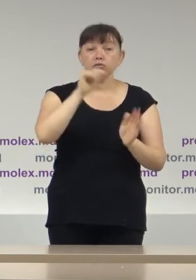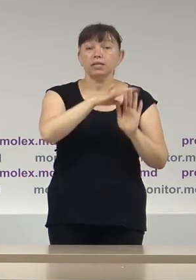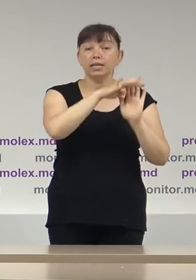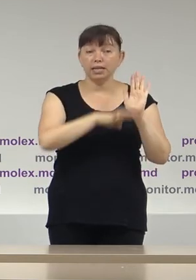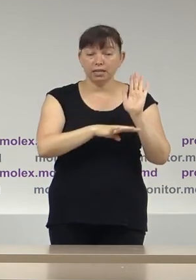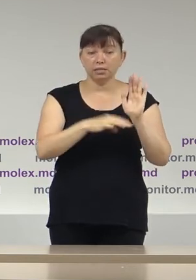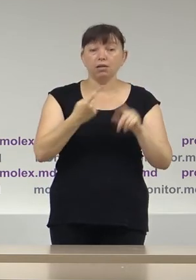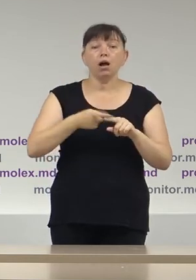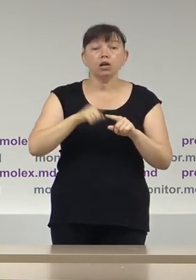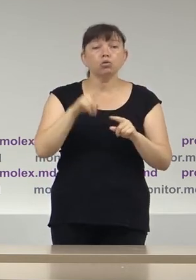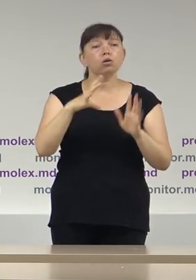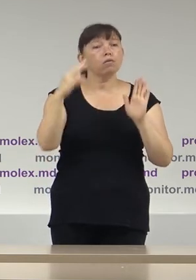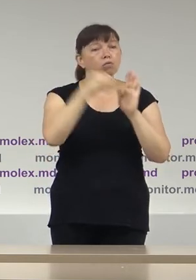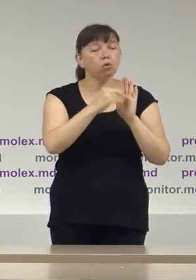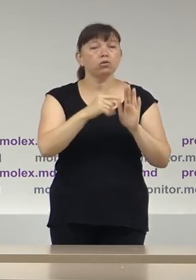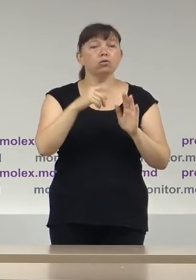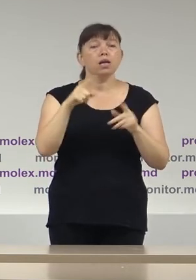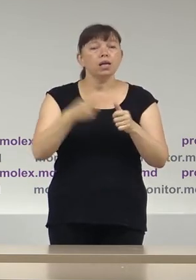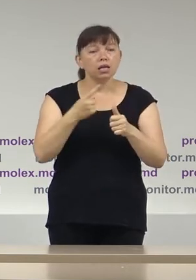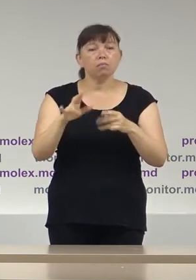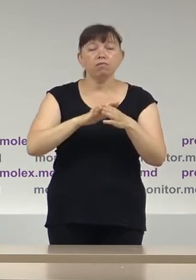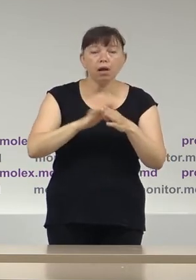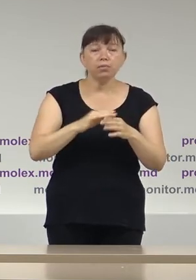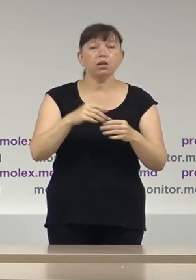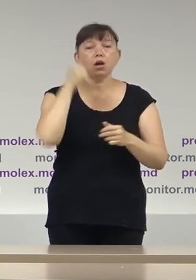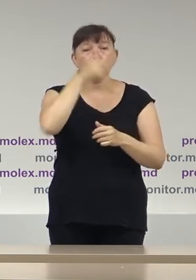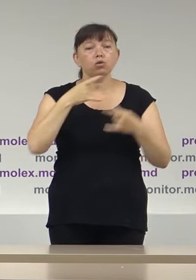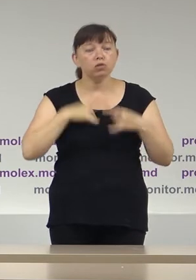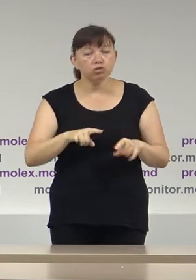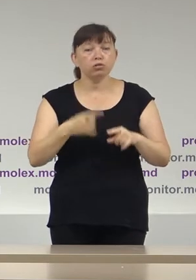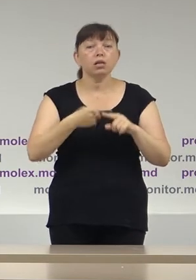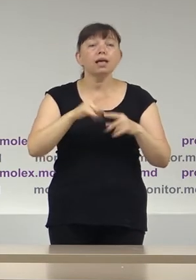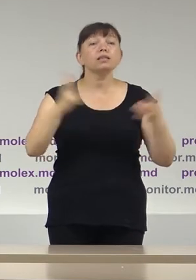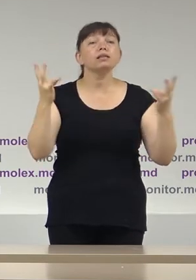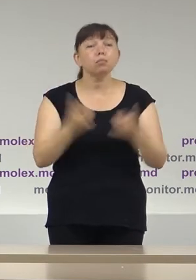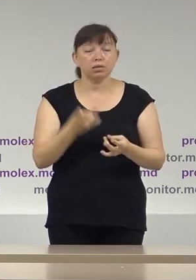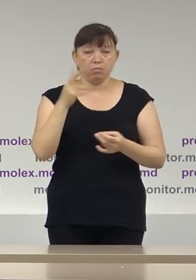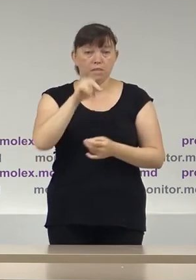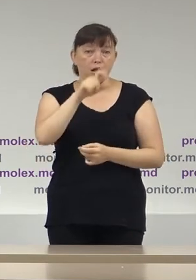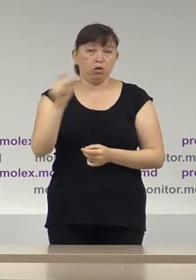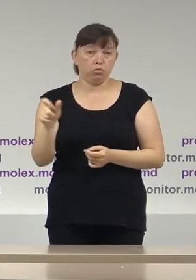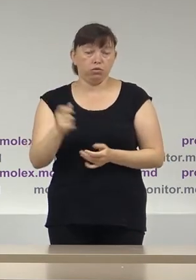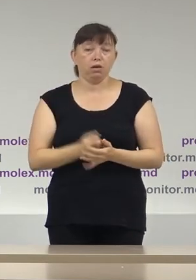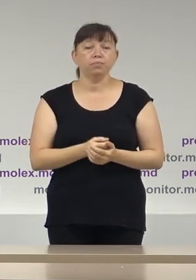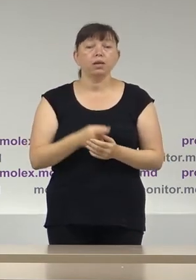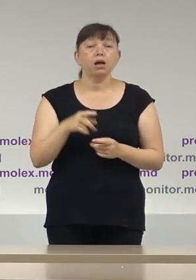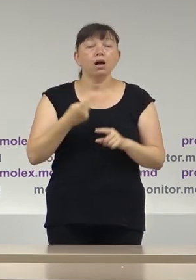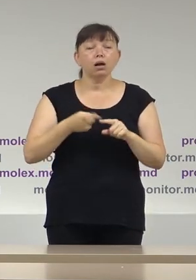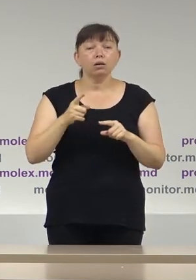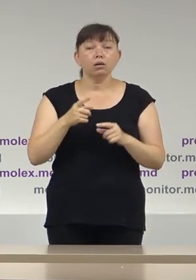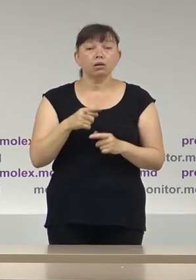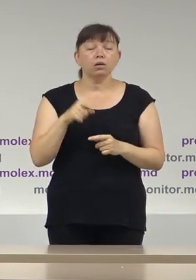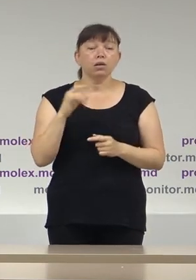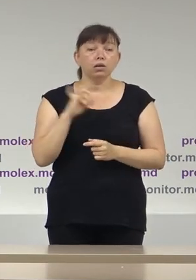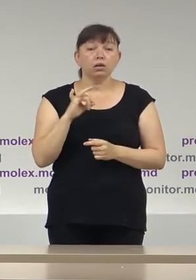So it is lawful publishing the electoral rolls that contain the voters' first and last names is a